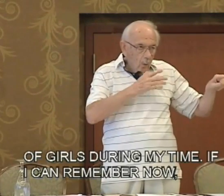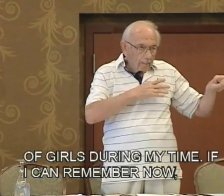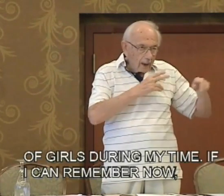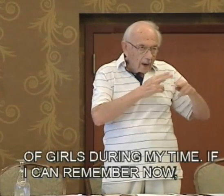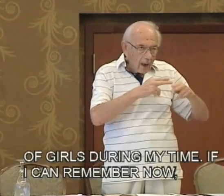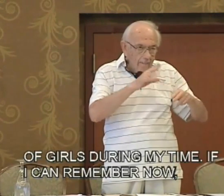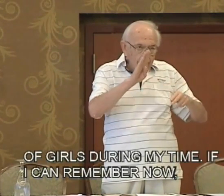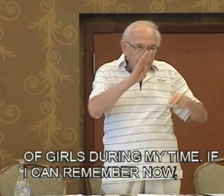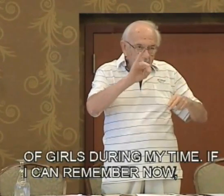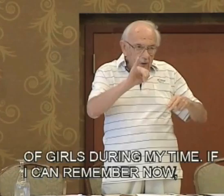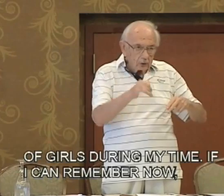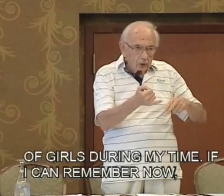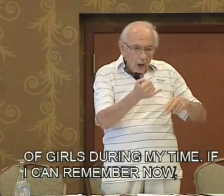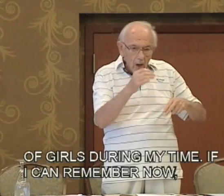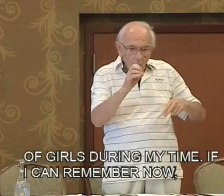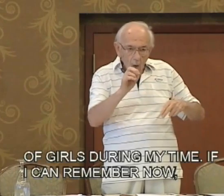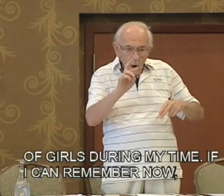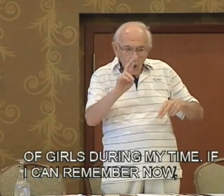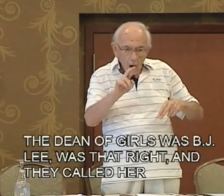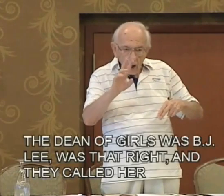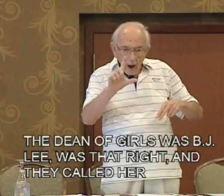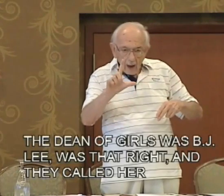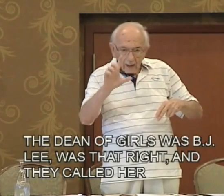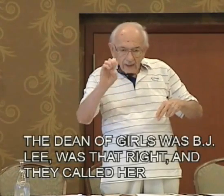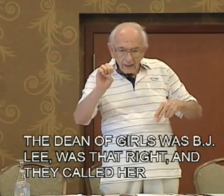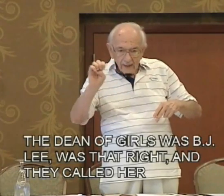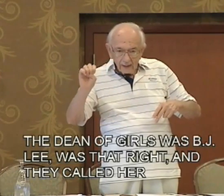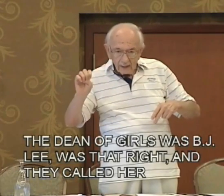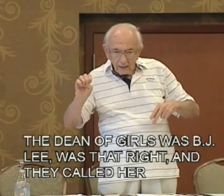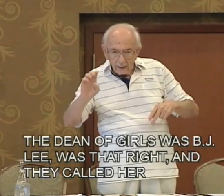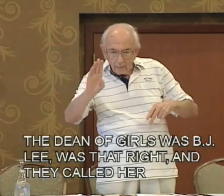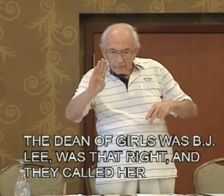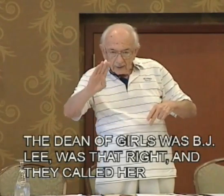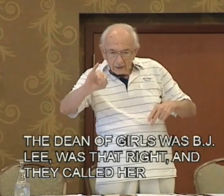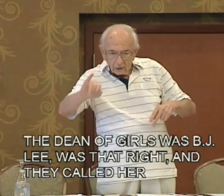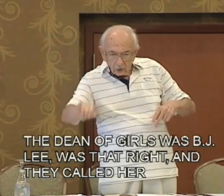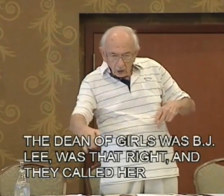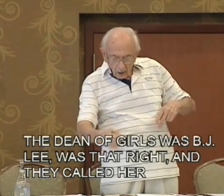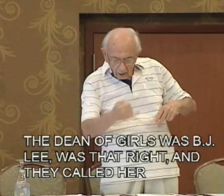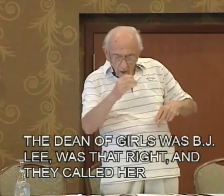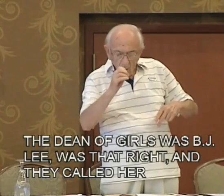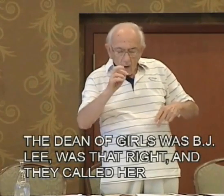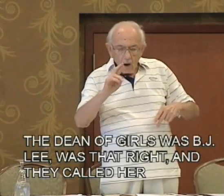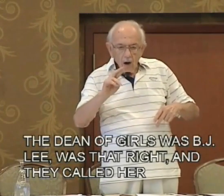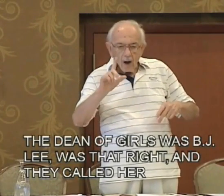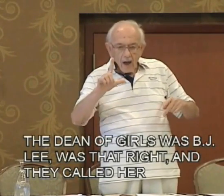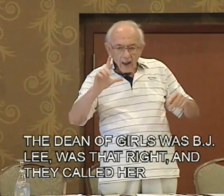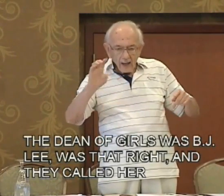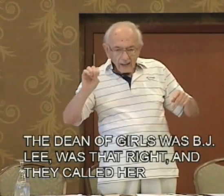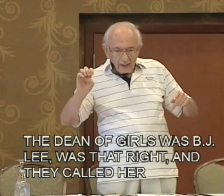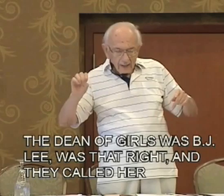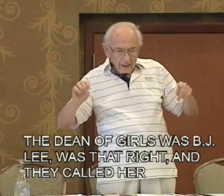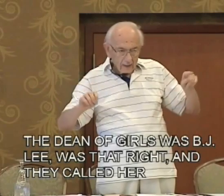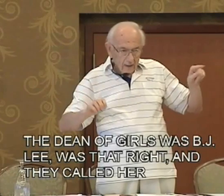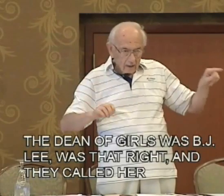now the dean of girls was BJ Lee was that right and they called her BJ I think